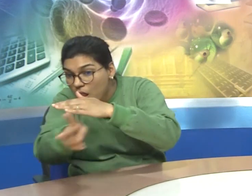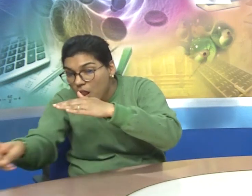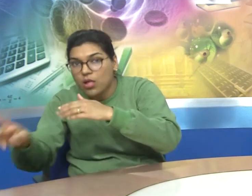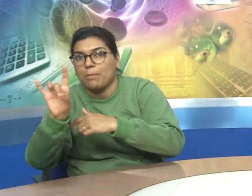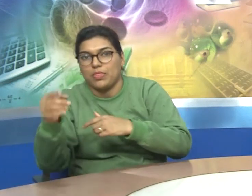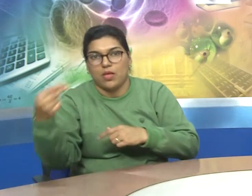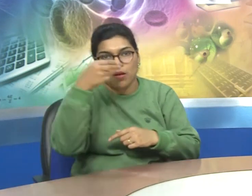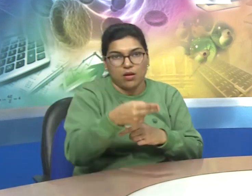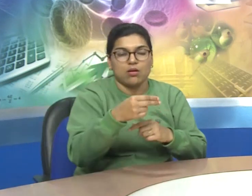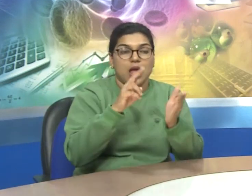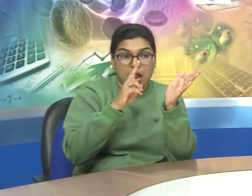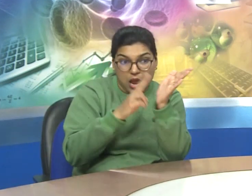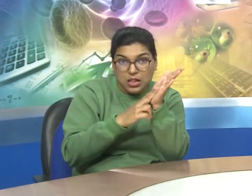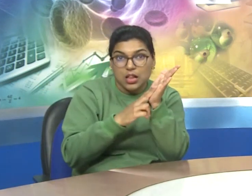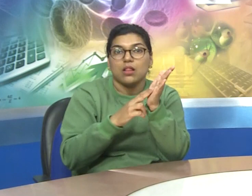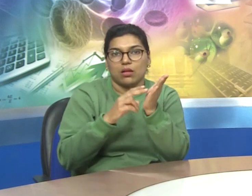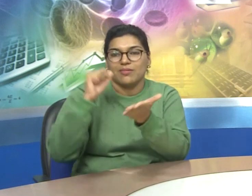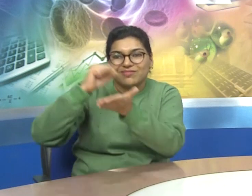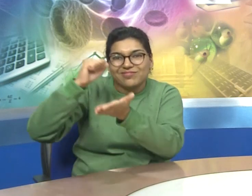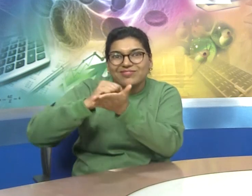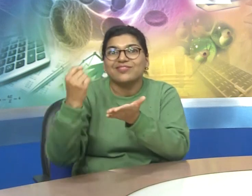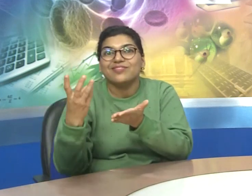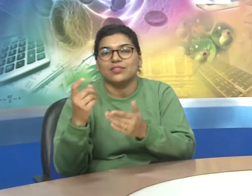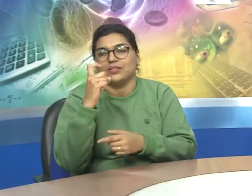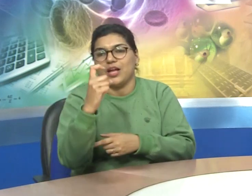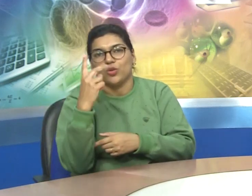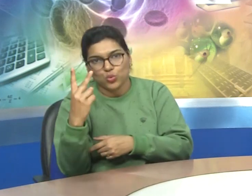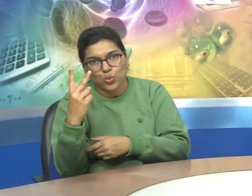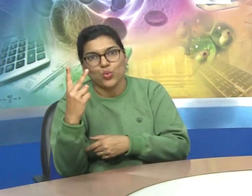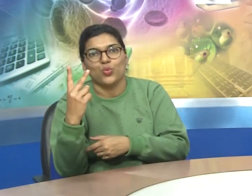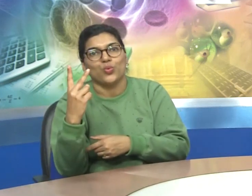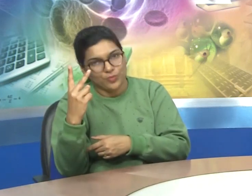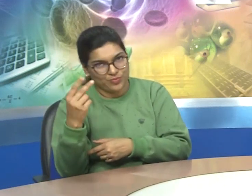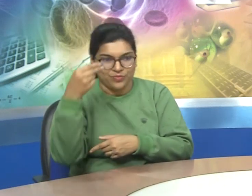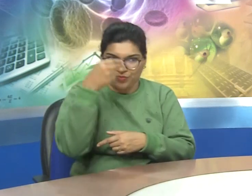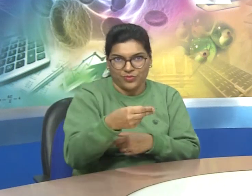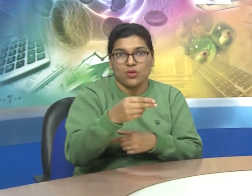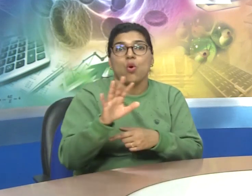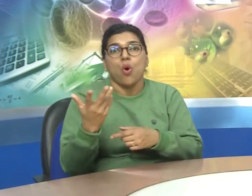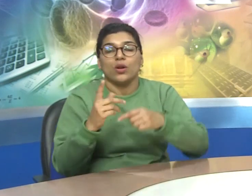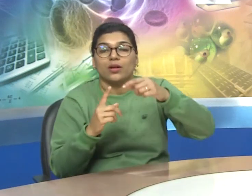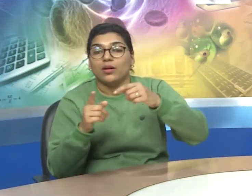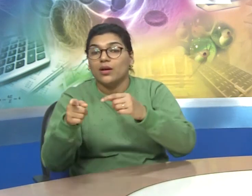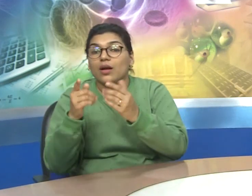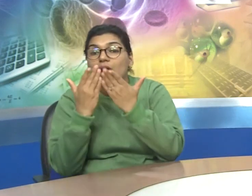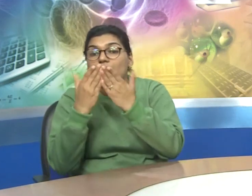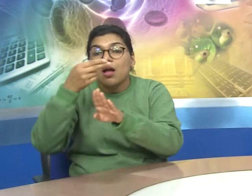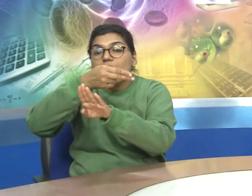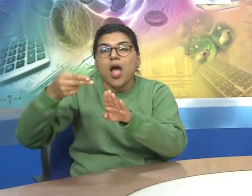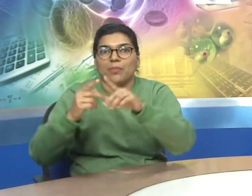topic. After that, the year comes. It is N. 72 is the year of printing or